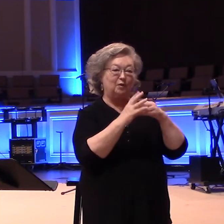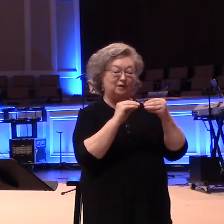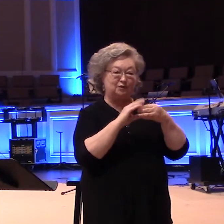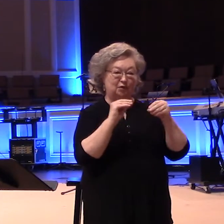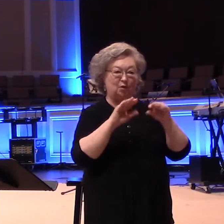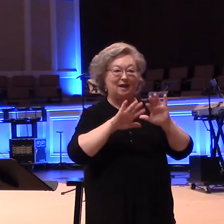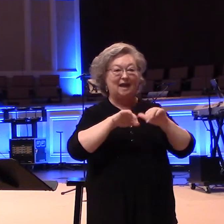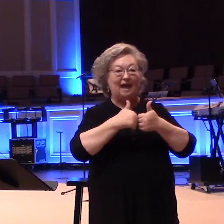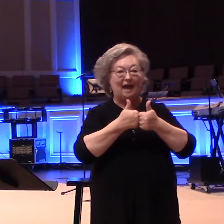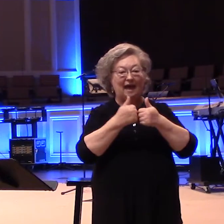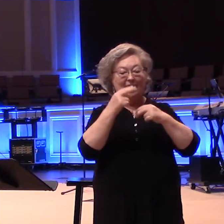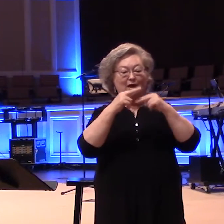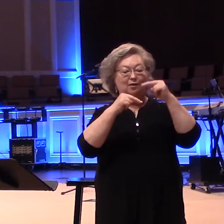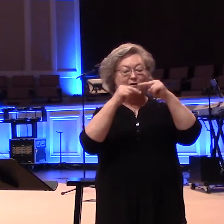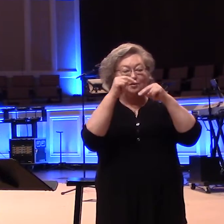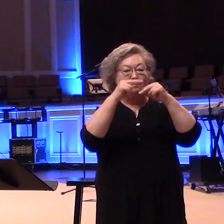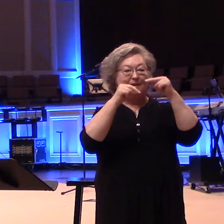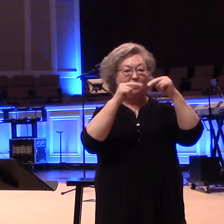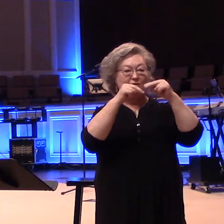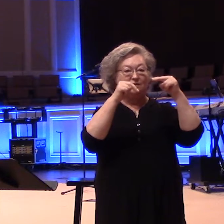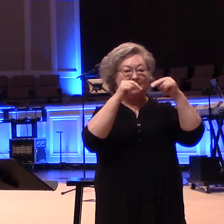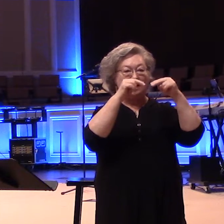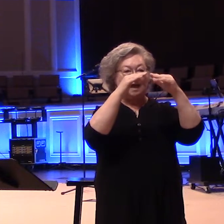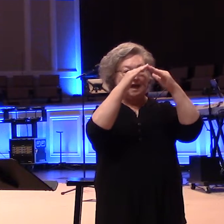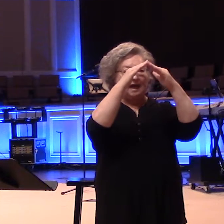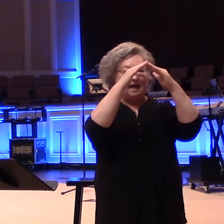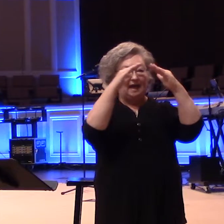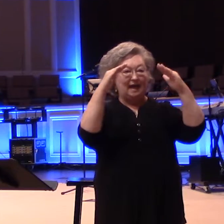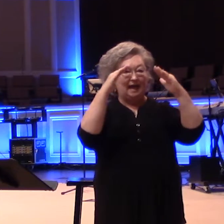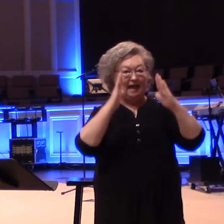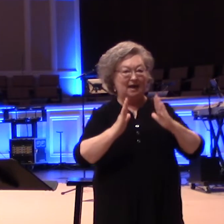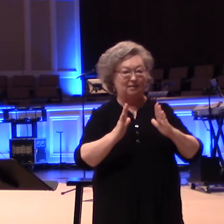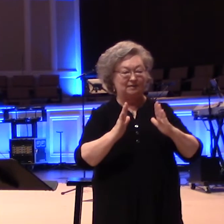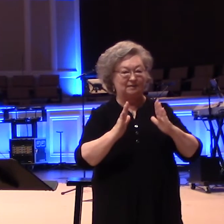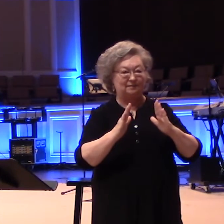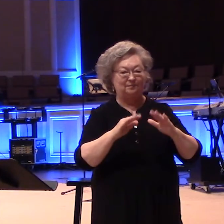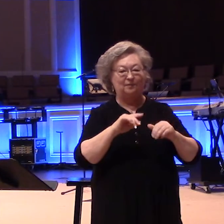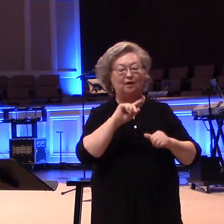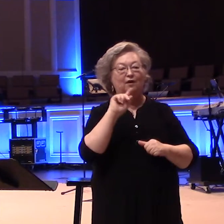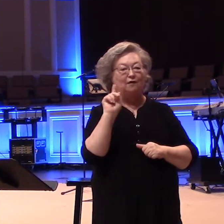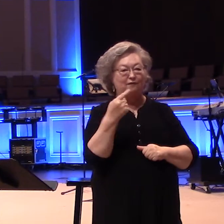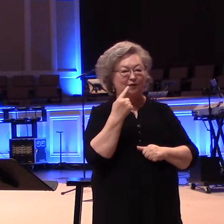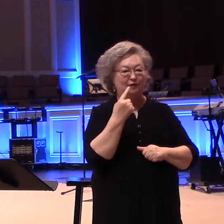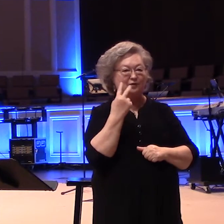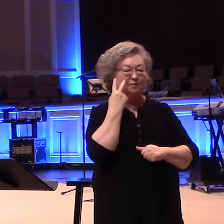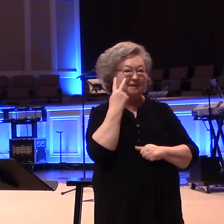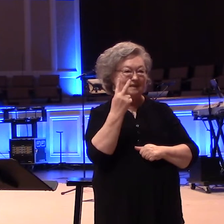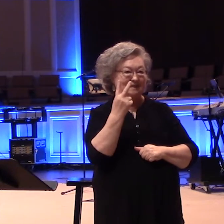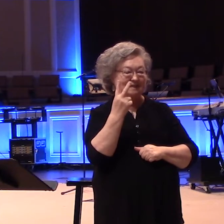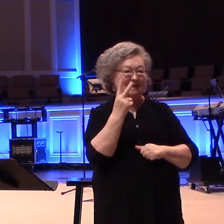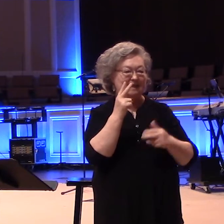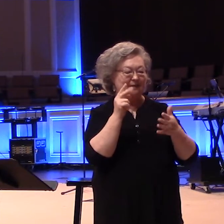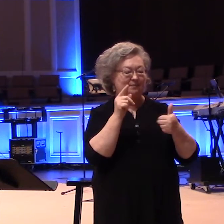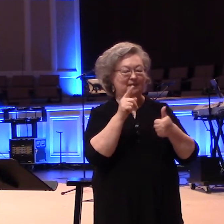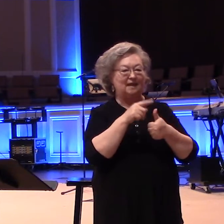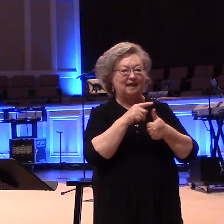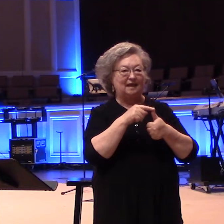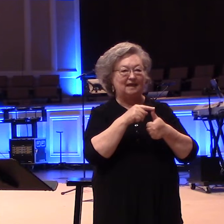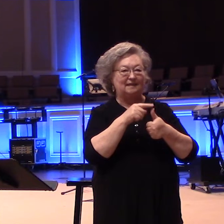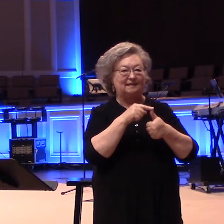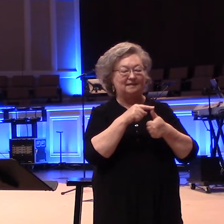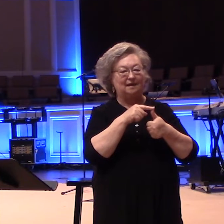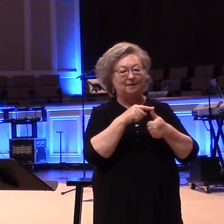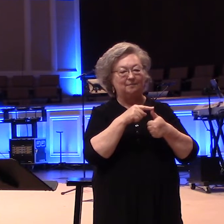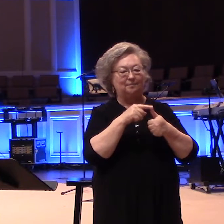most important part that I want you to see, first of all, is that home is where covenant is kept. If we're going to build a home, it's going to be on the